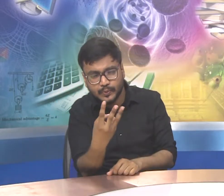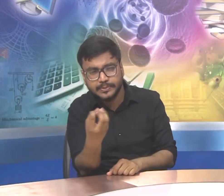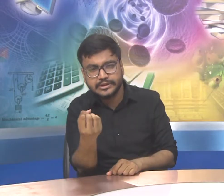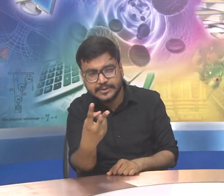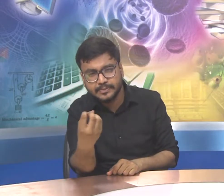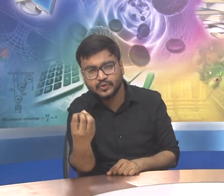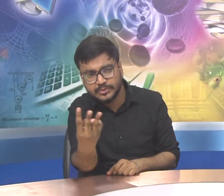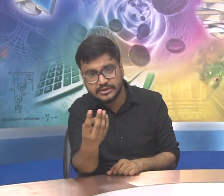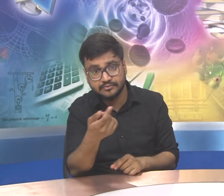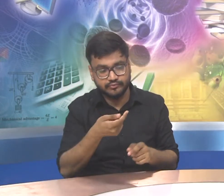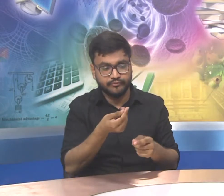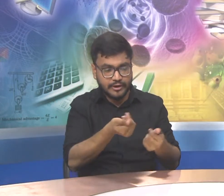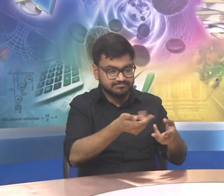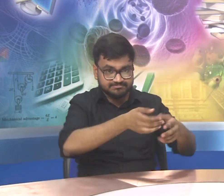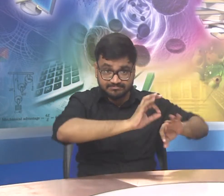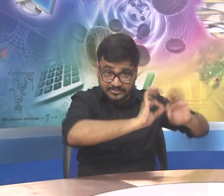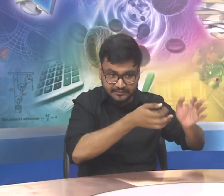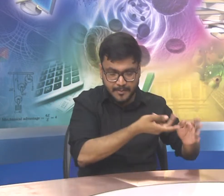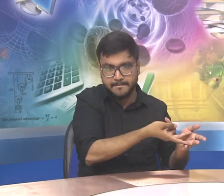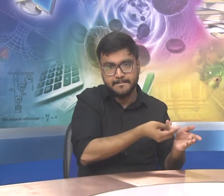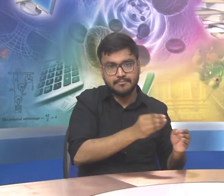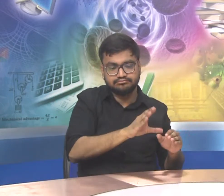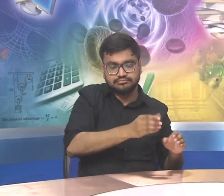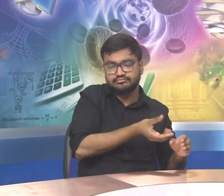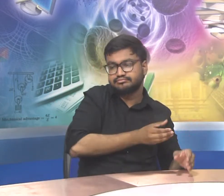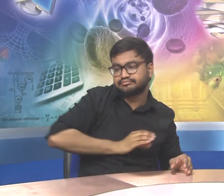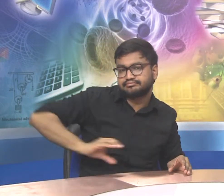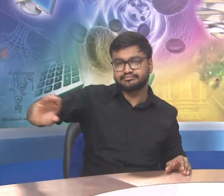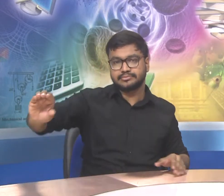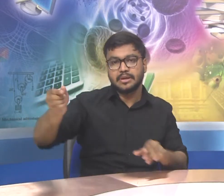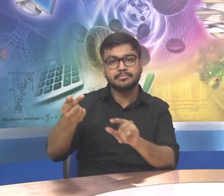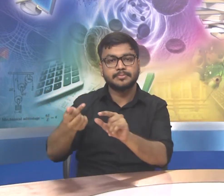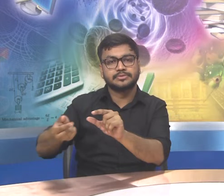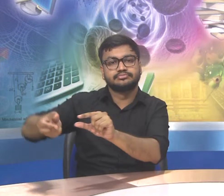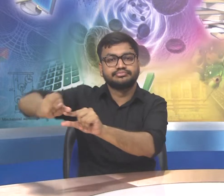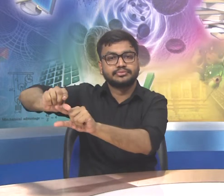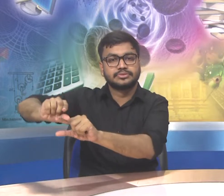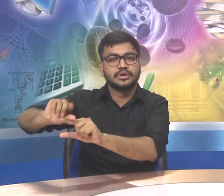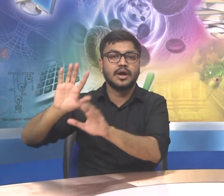are normally granted for a short period of time.